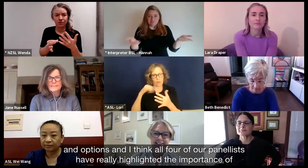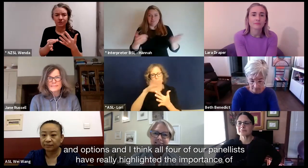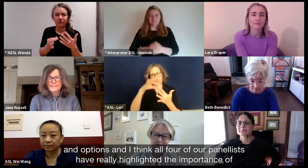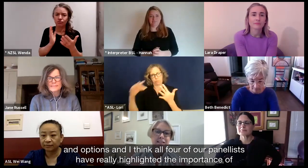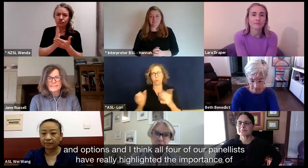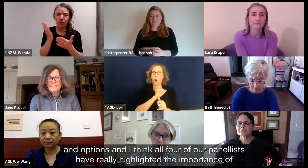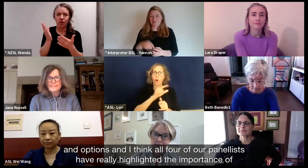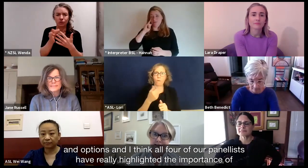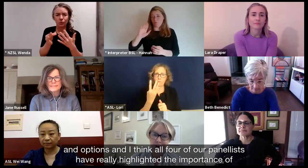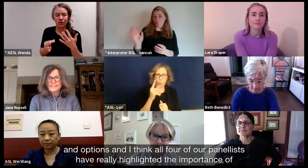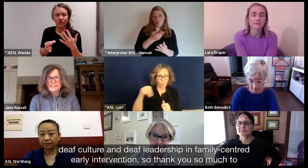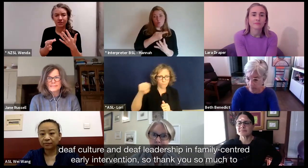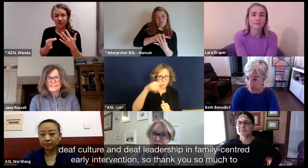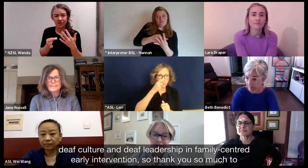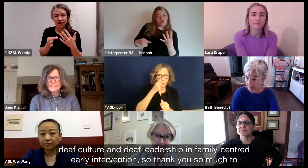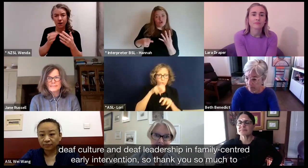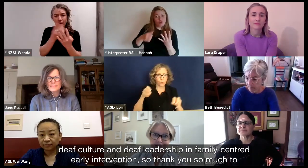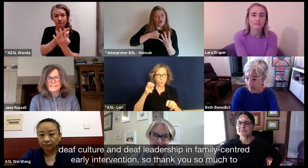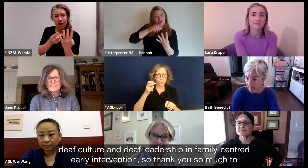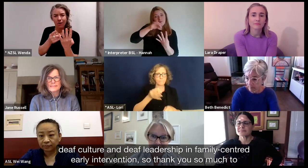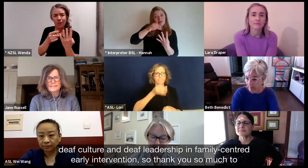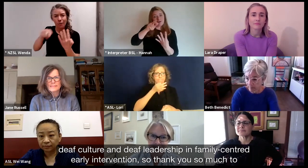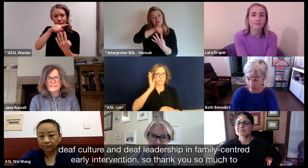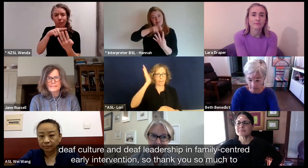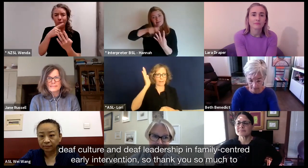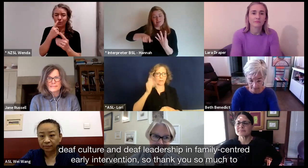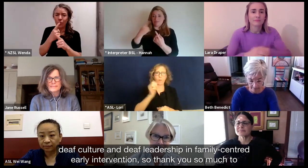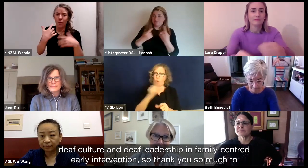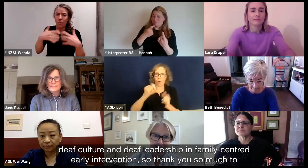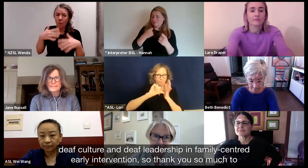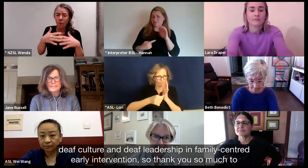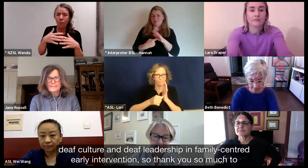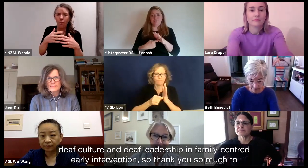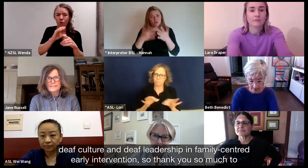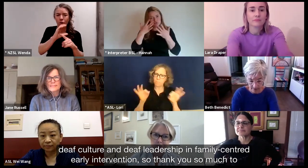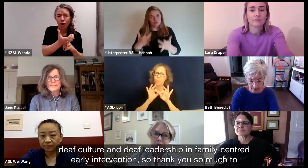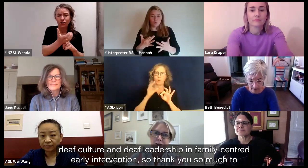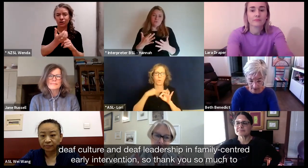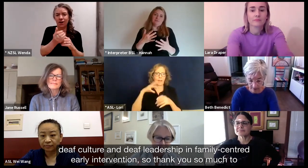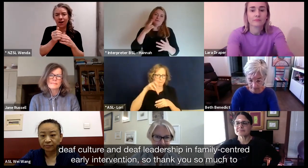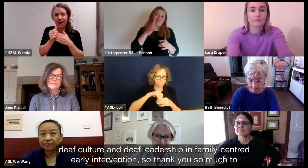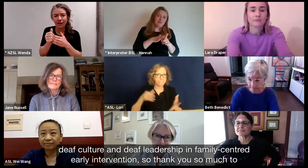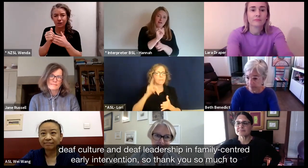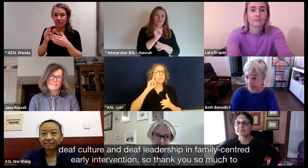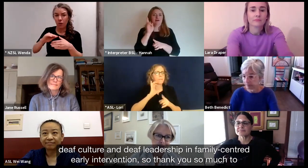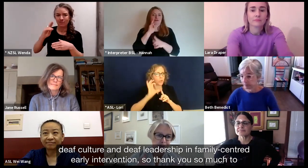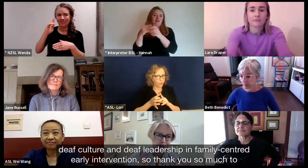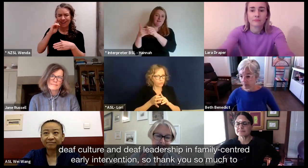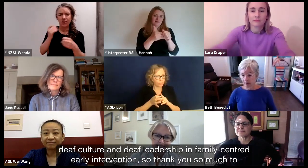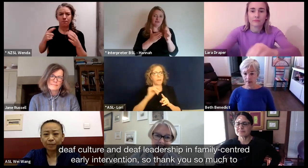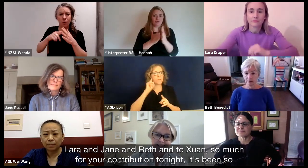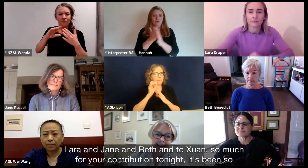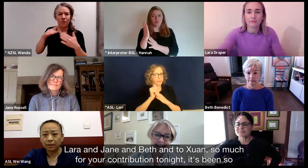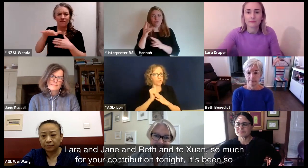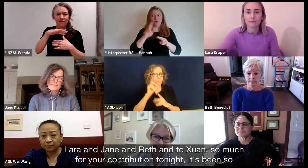highlighted the importance of deaf culture and deaf leadership in family-centred early intervention. So, thank you so much to